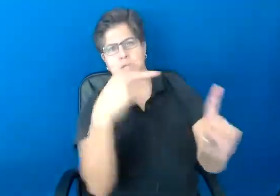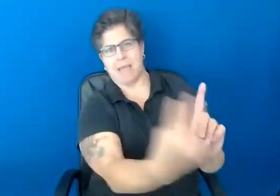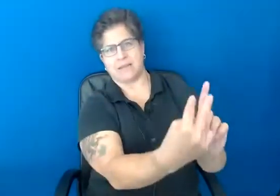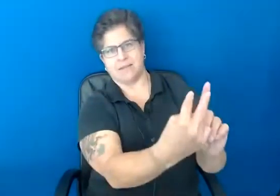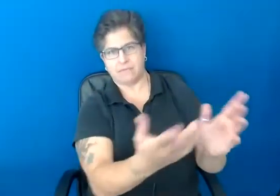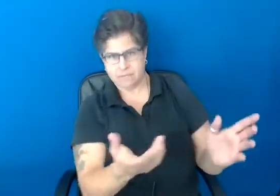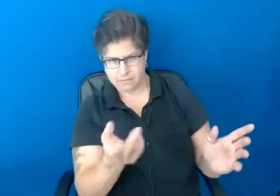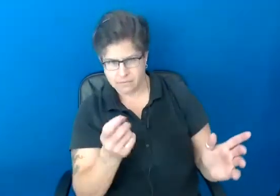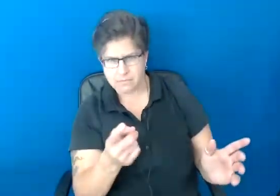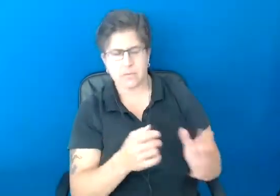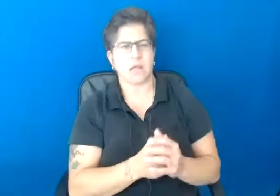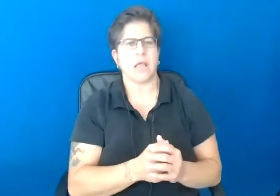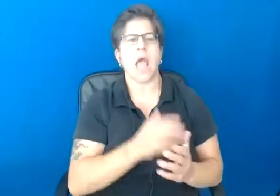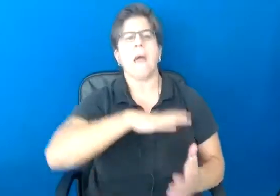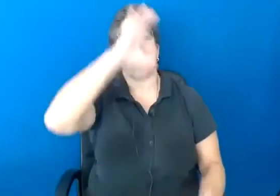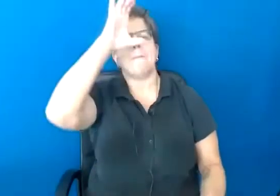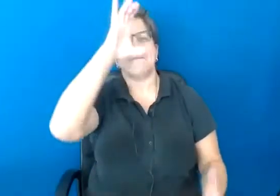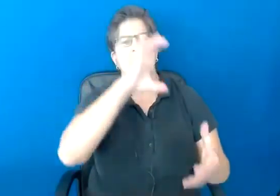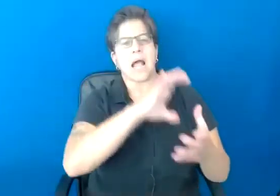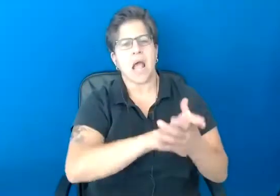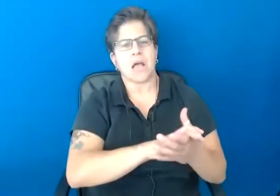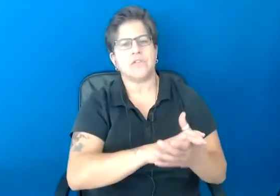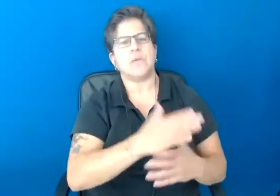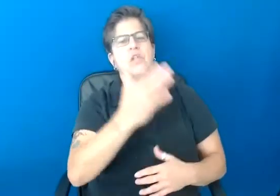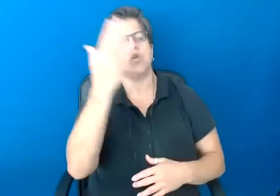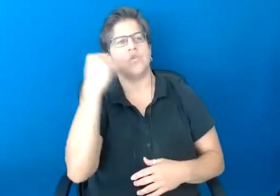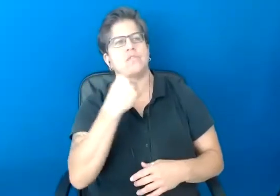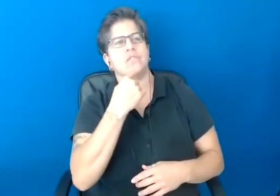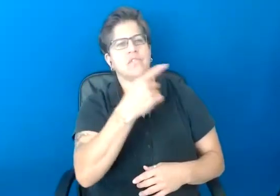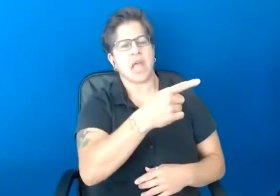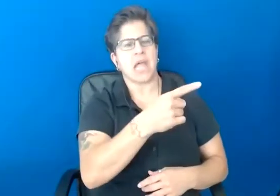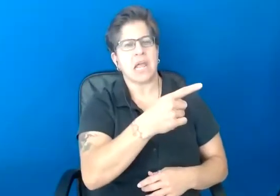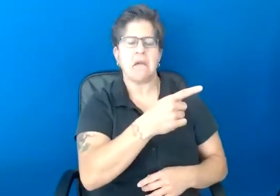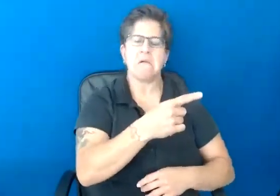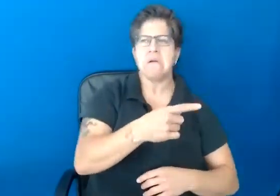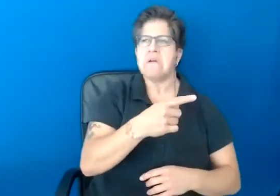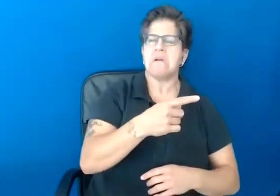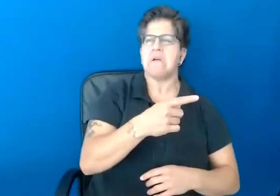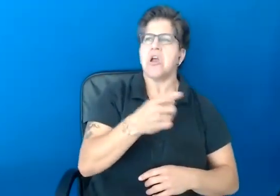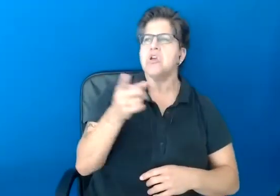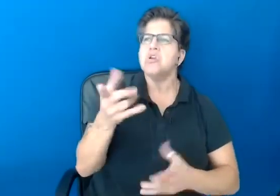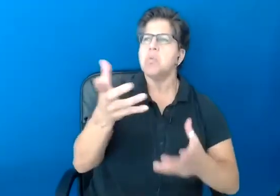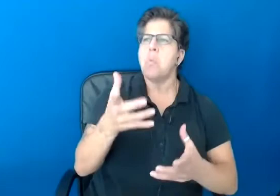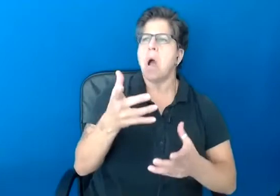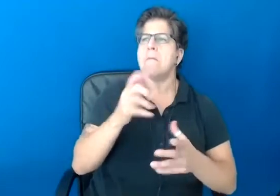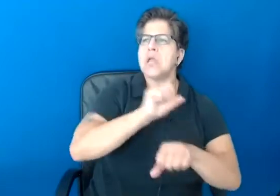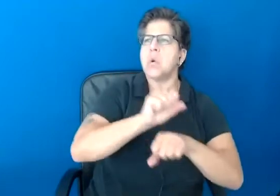think, oh, he's right. And then I'd think, what? I don't want to join a country club. I've never wanted to join a country